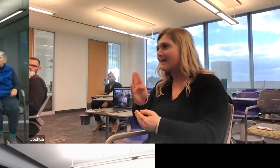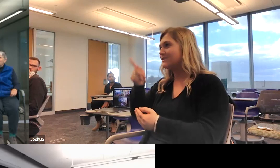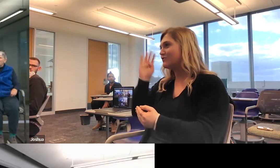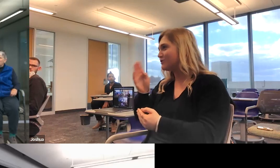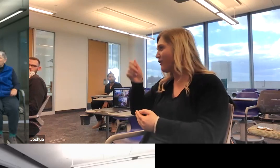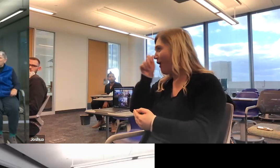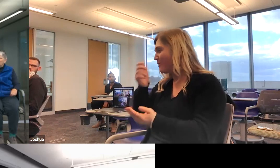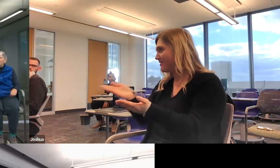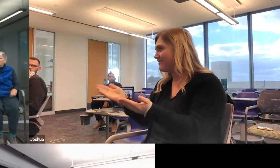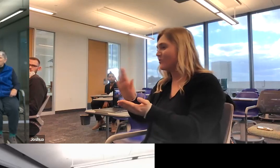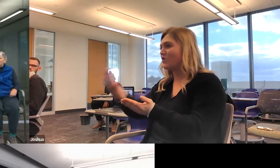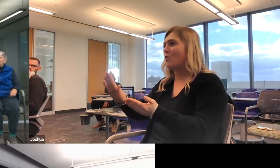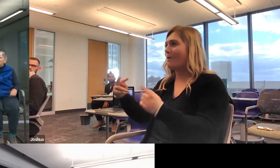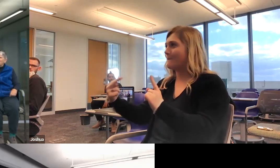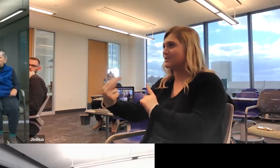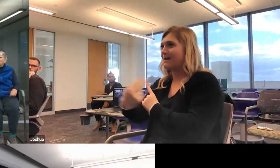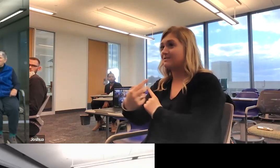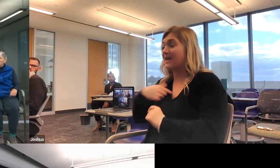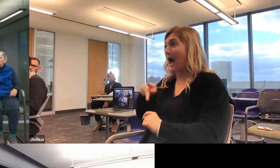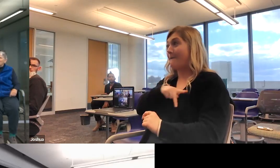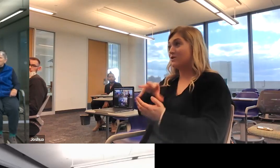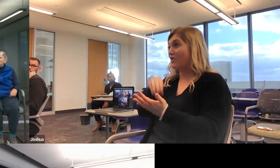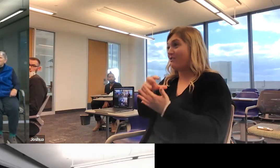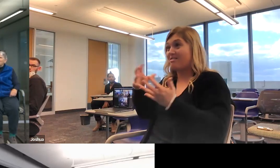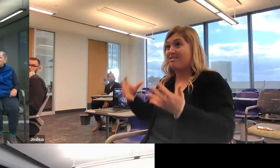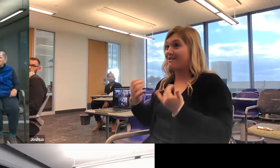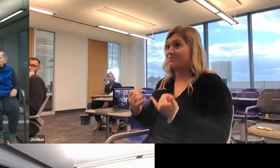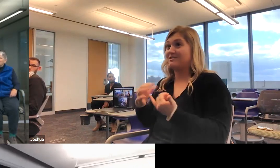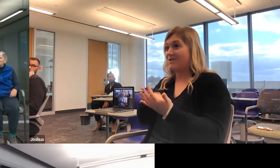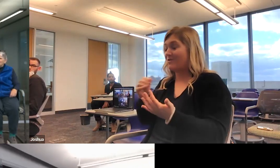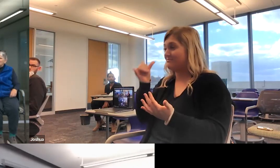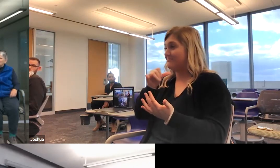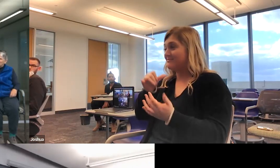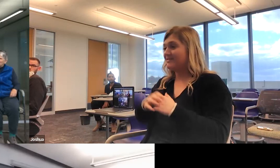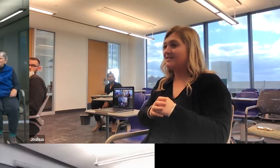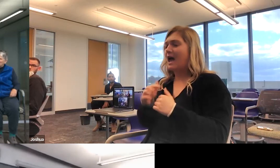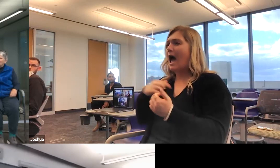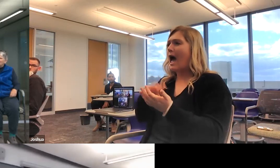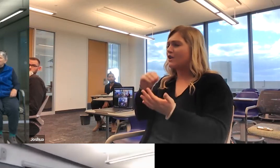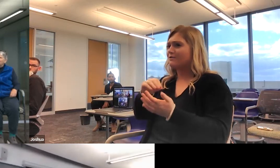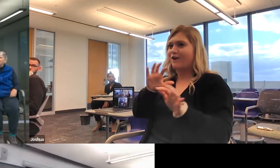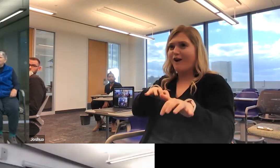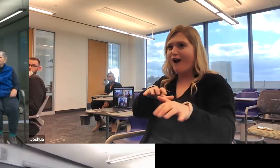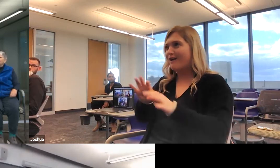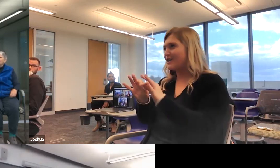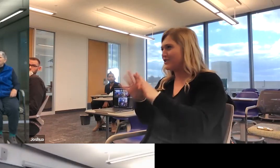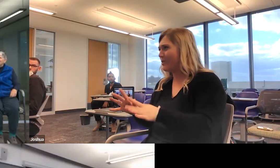and Alma, for all of your perspectives. I personally learned so much today. I learned the difference between CART